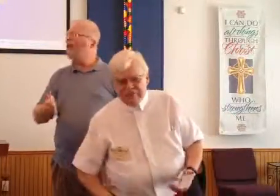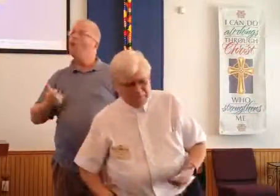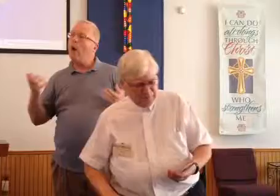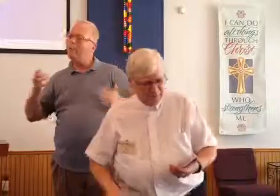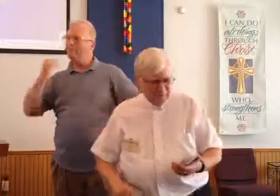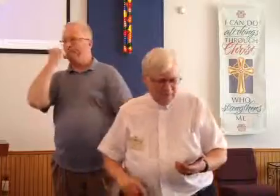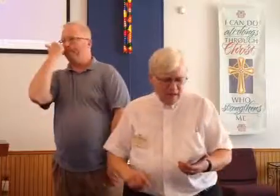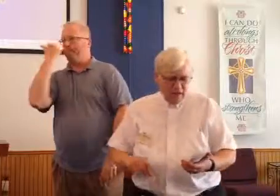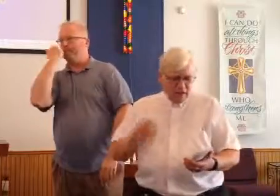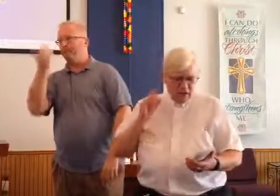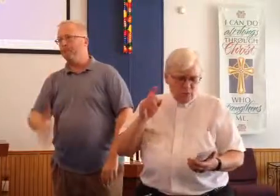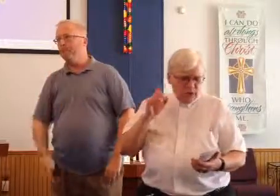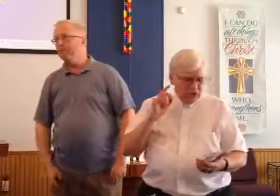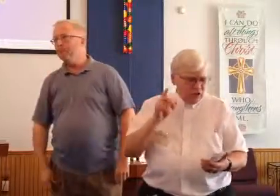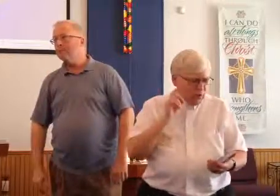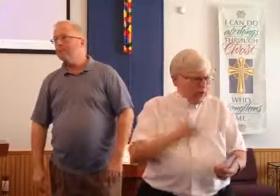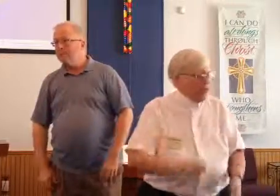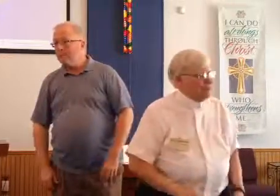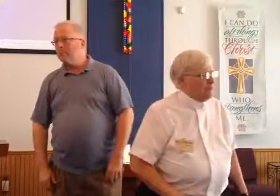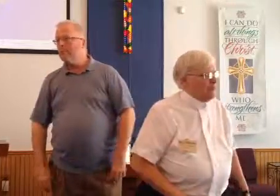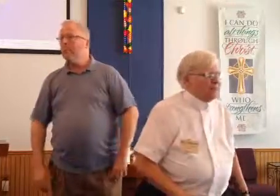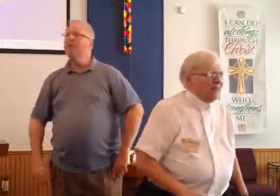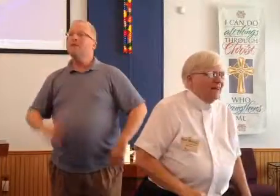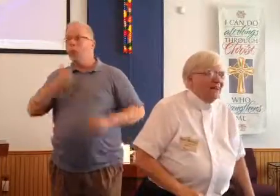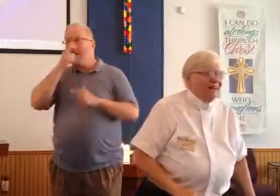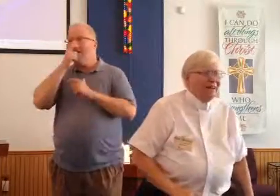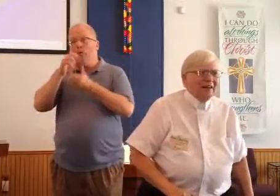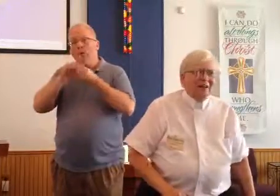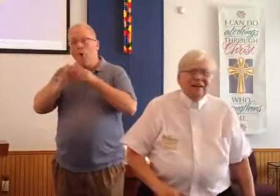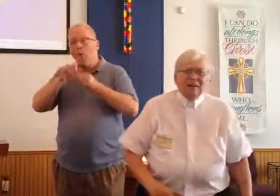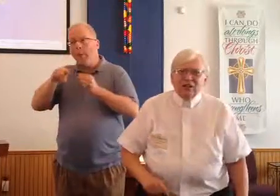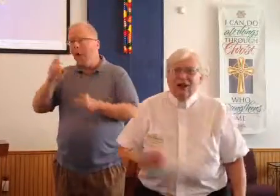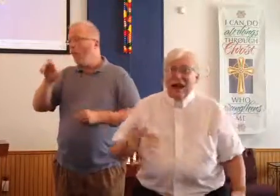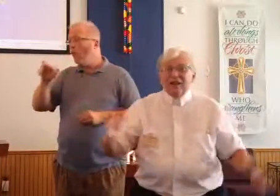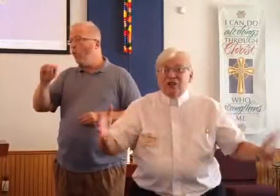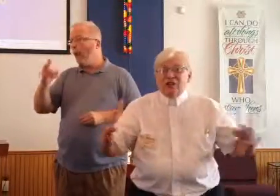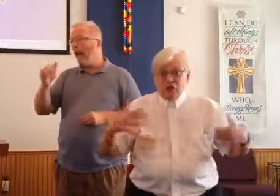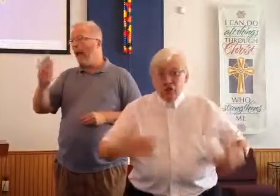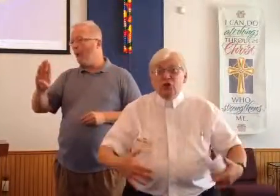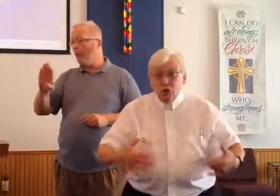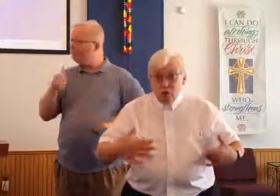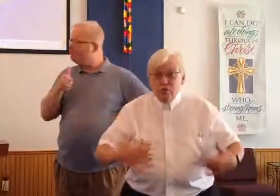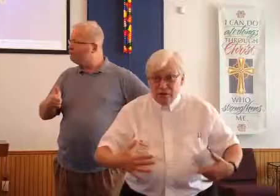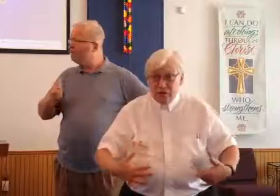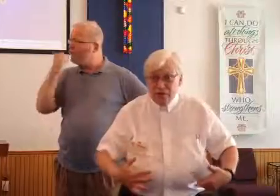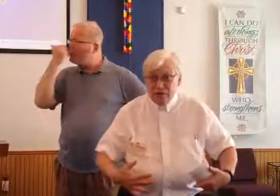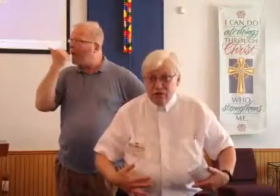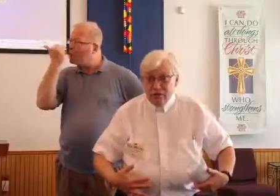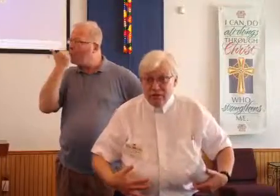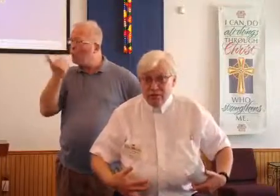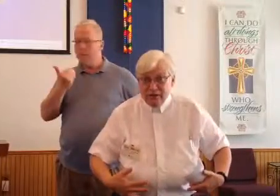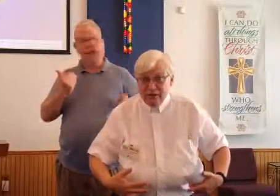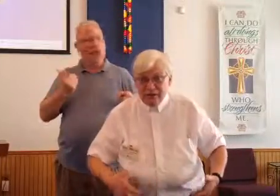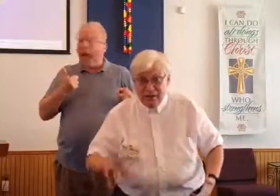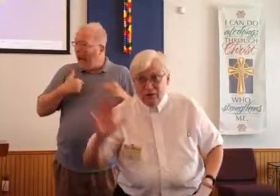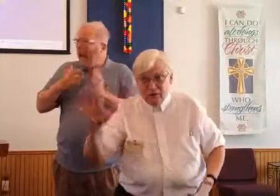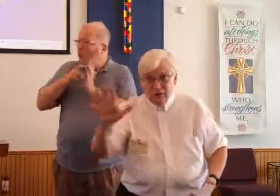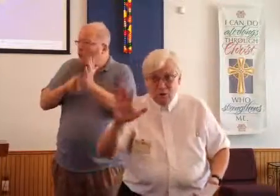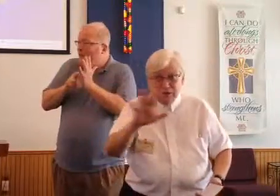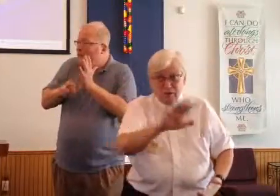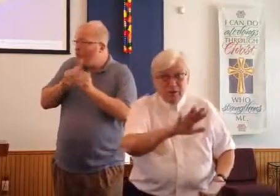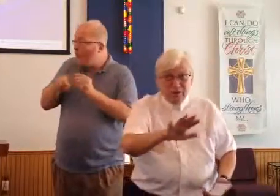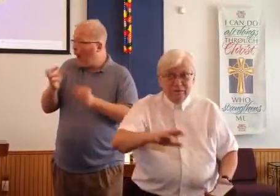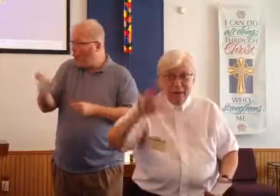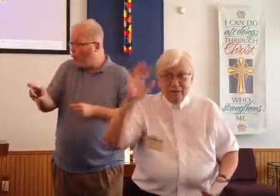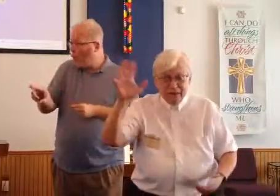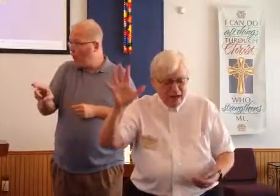interesting to research Rahab. I actually do some research when I'm doing this. I know